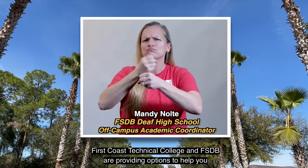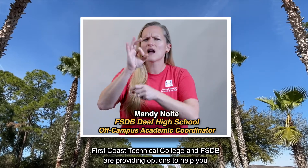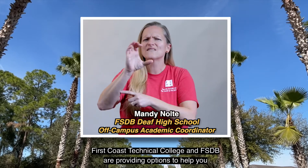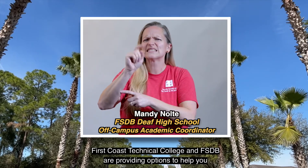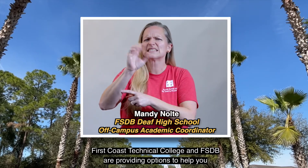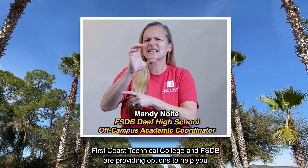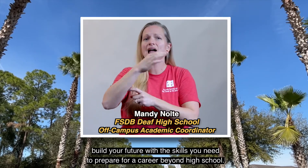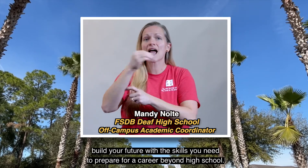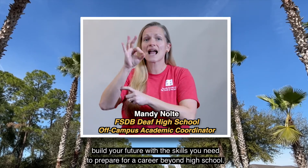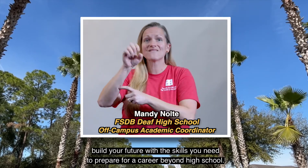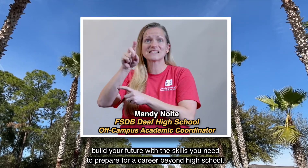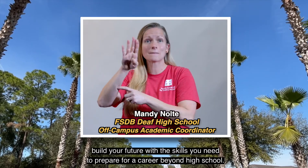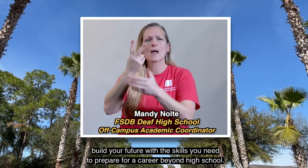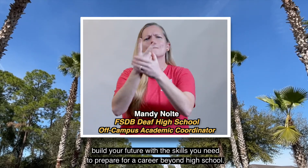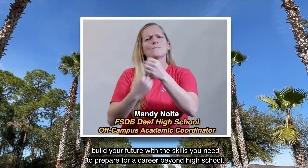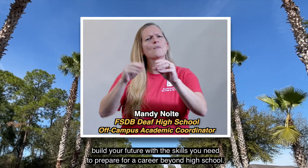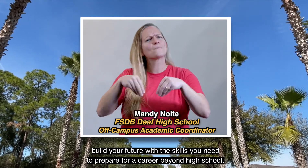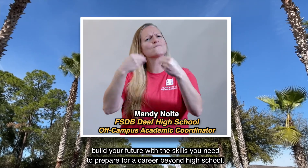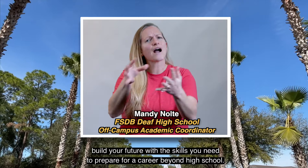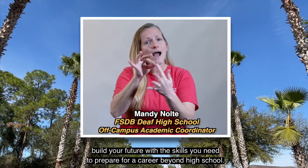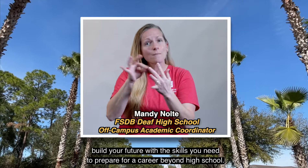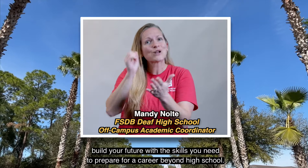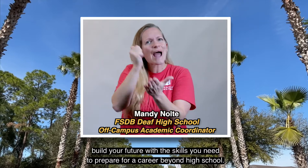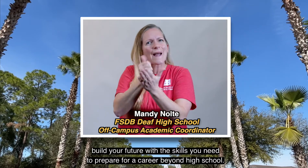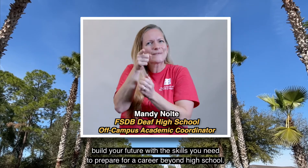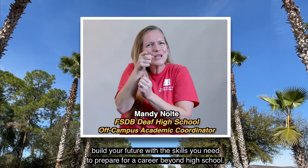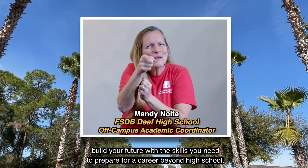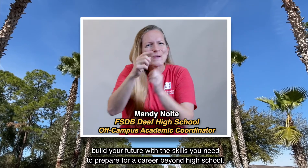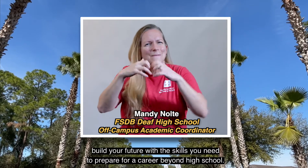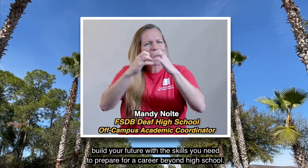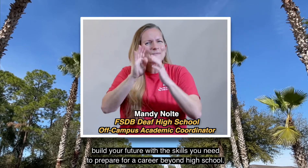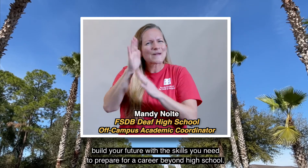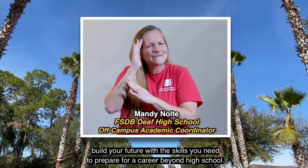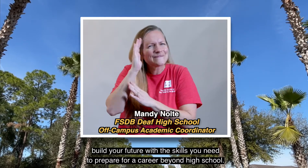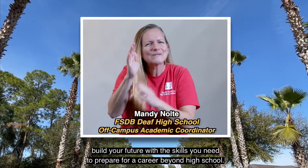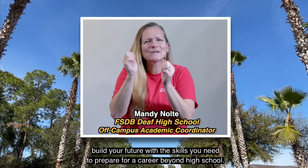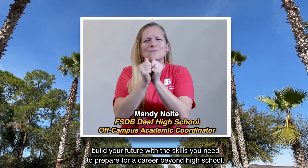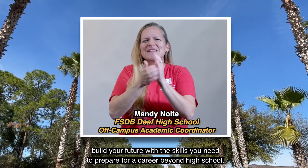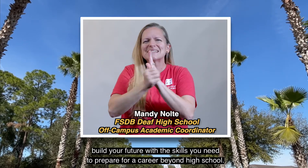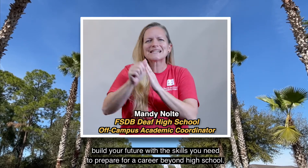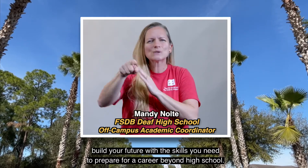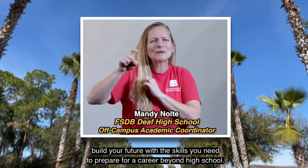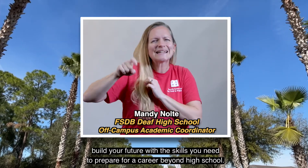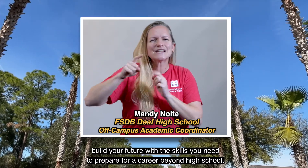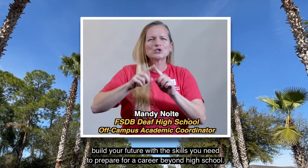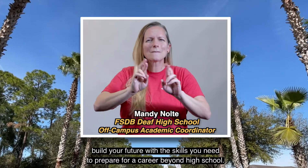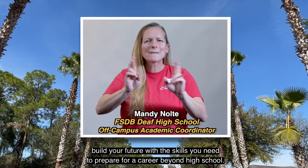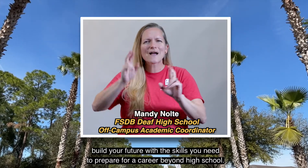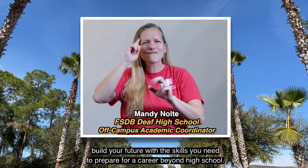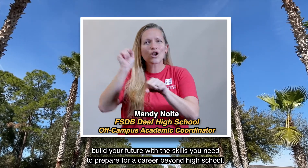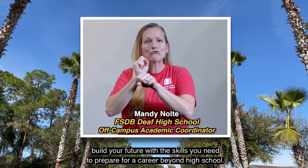providing options to help you build your future with the skills you need to prepare for a career beyond high school.